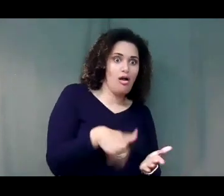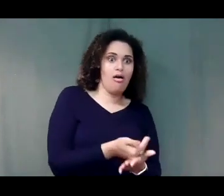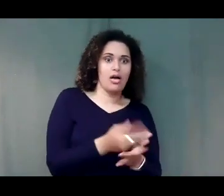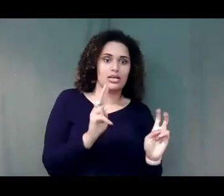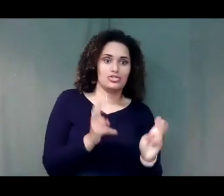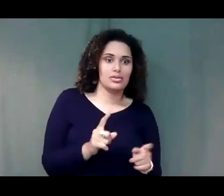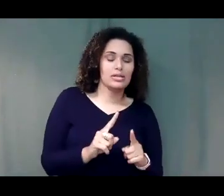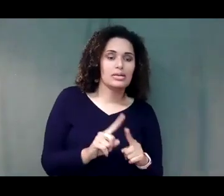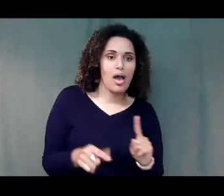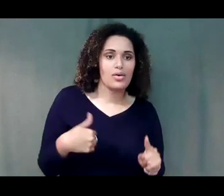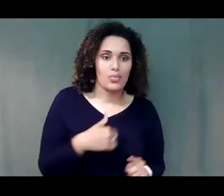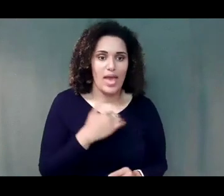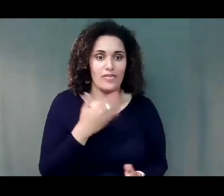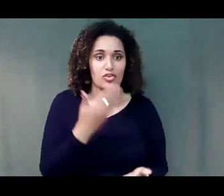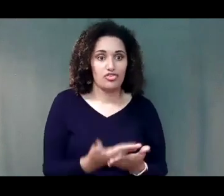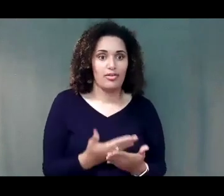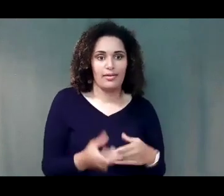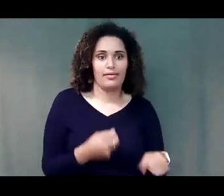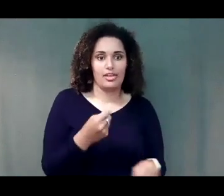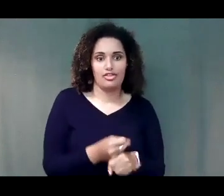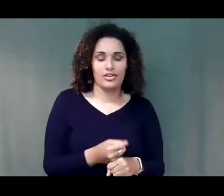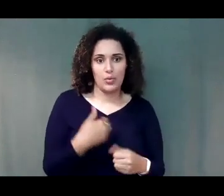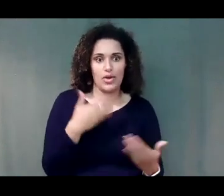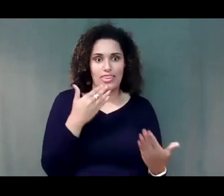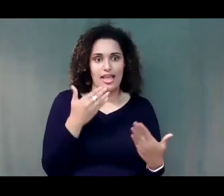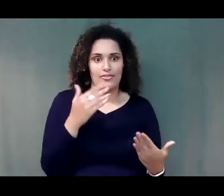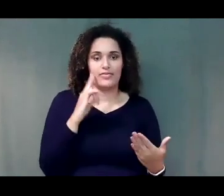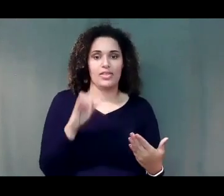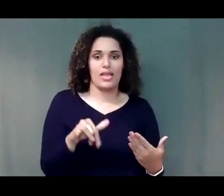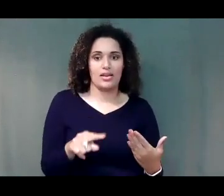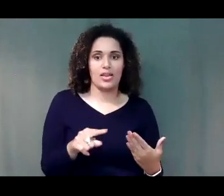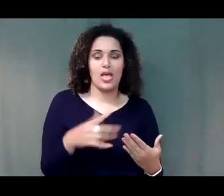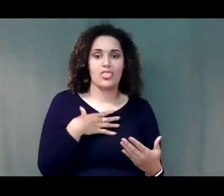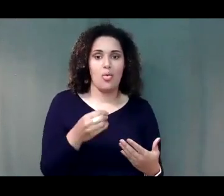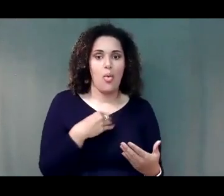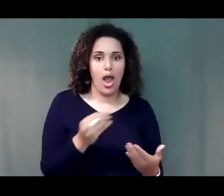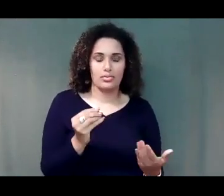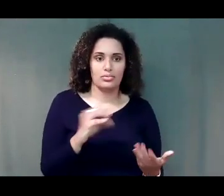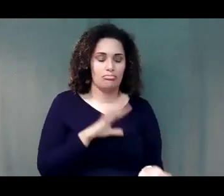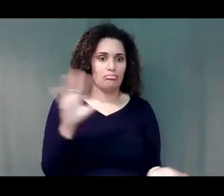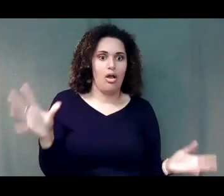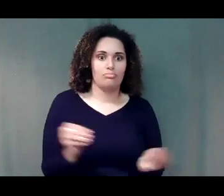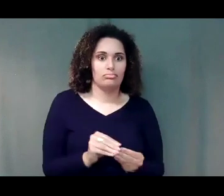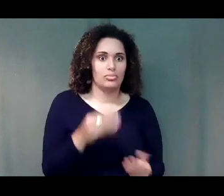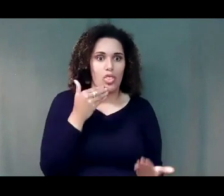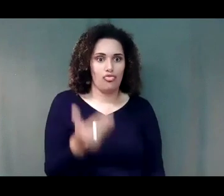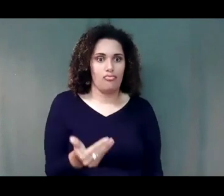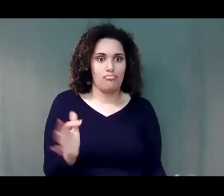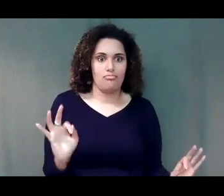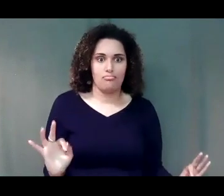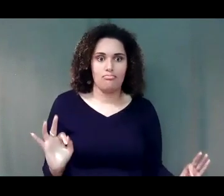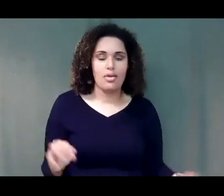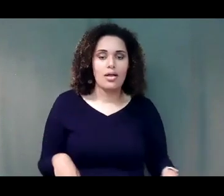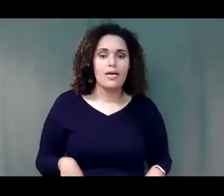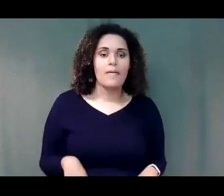good year. So we're very thankful for that. And the whites are all uniformly really good, really good. And